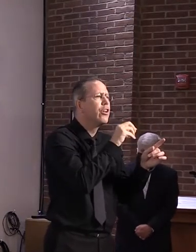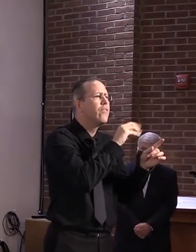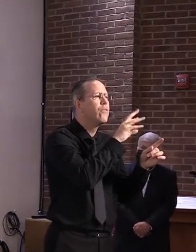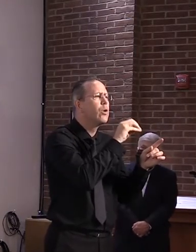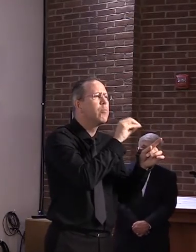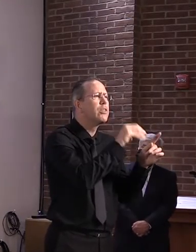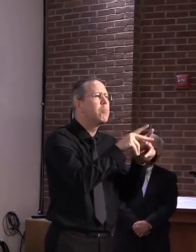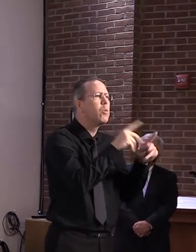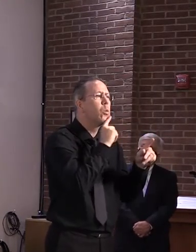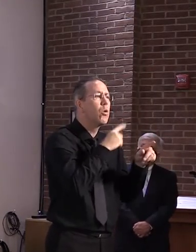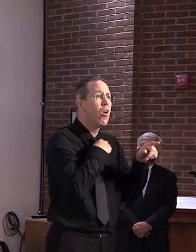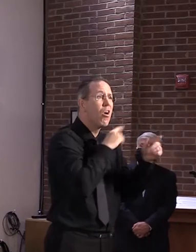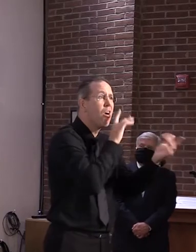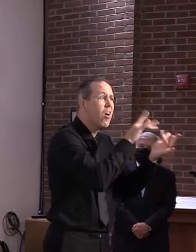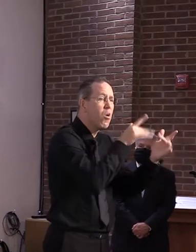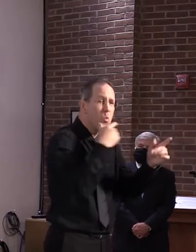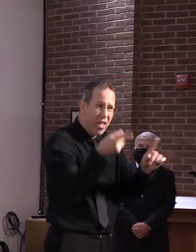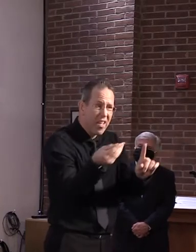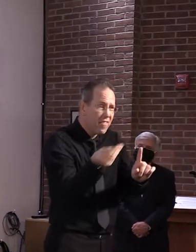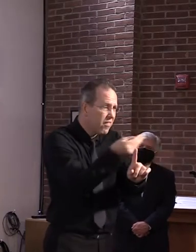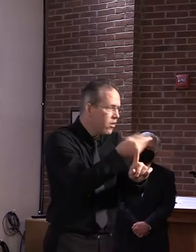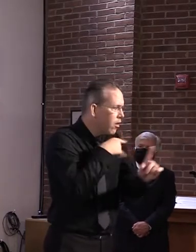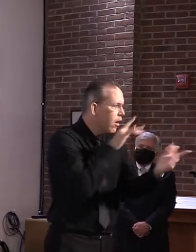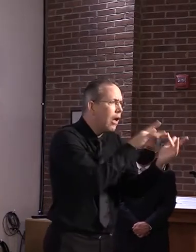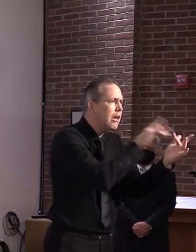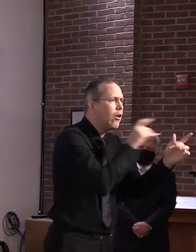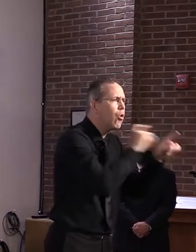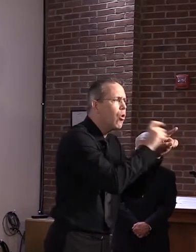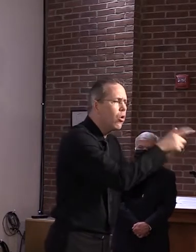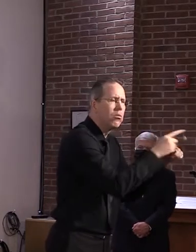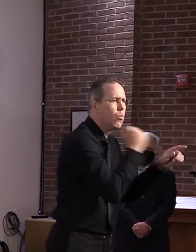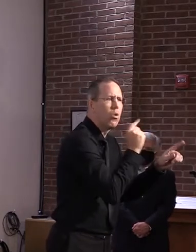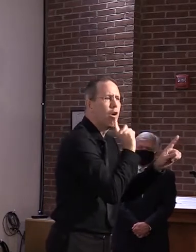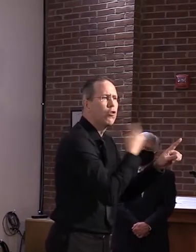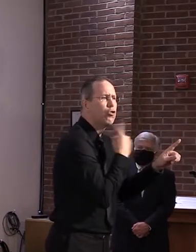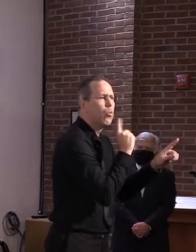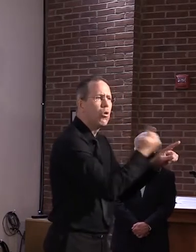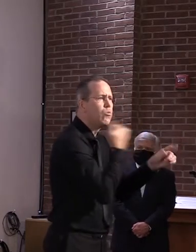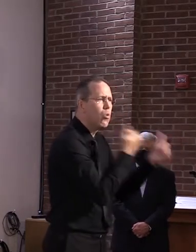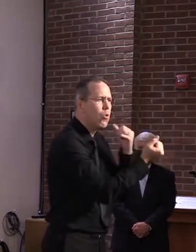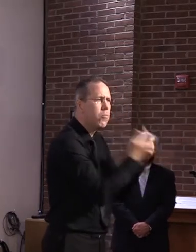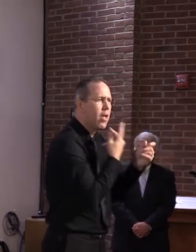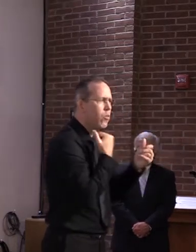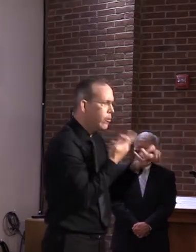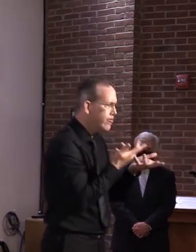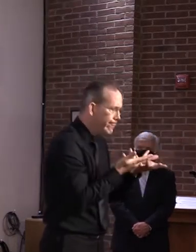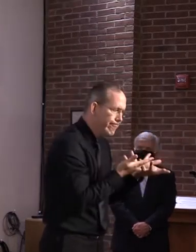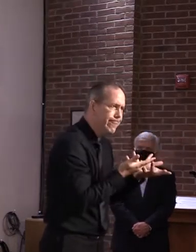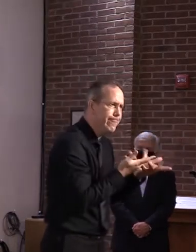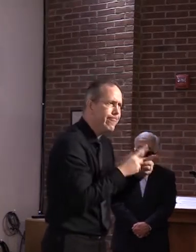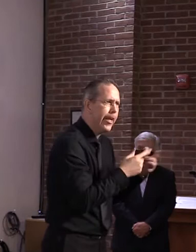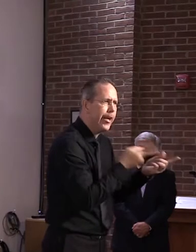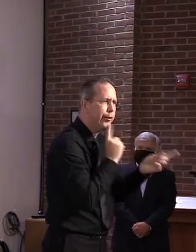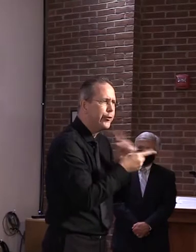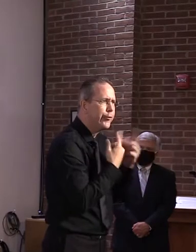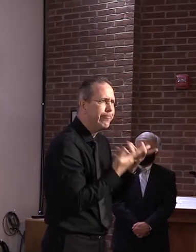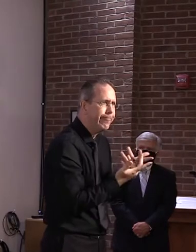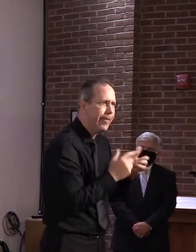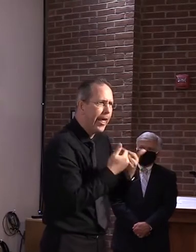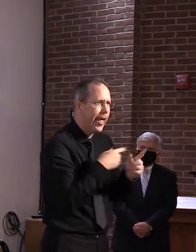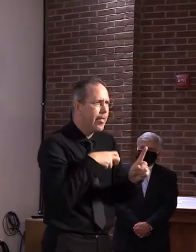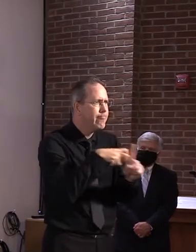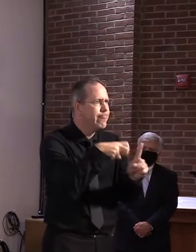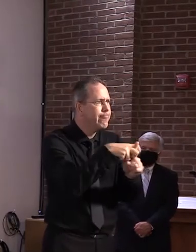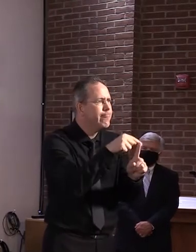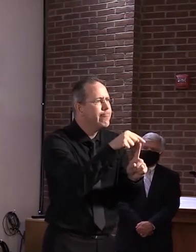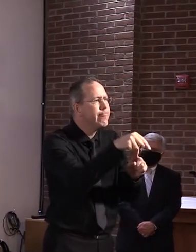department on the other end. I love to think that that's because we're Vermont or because people trust our health